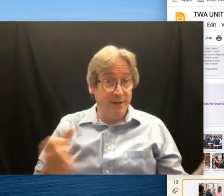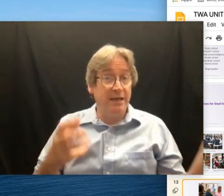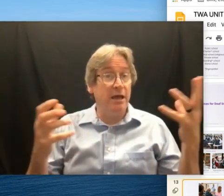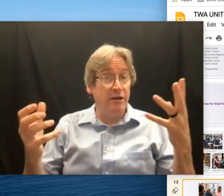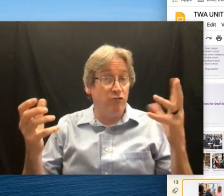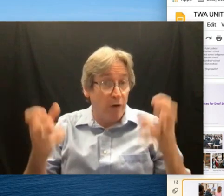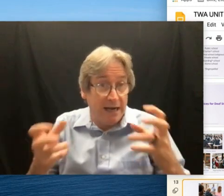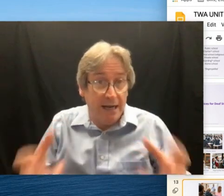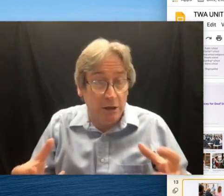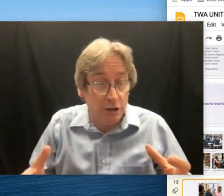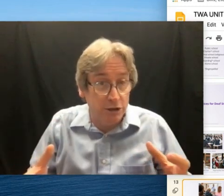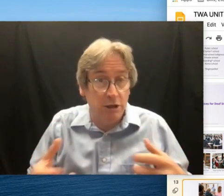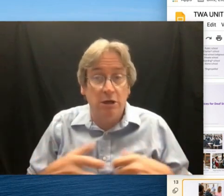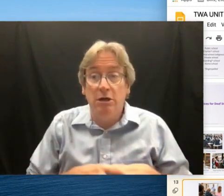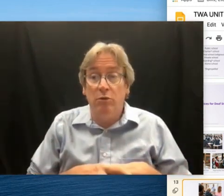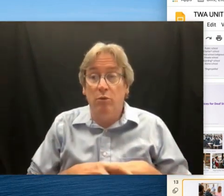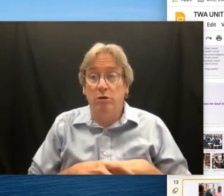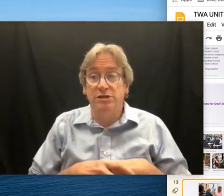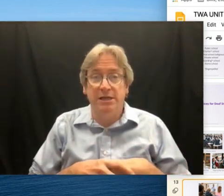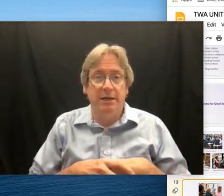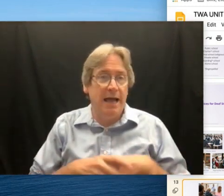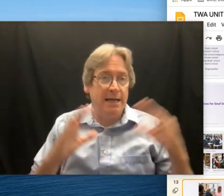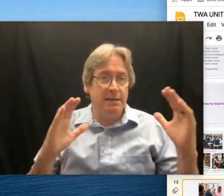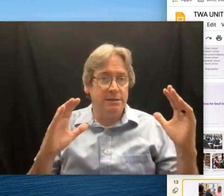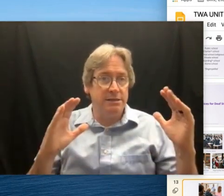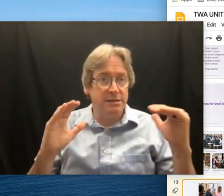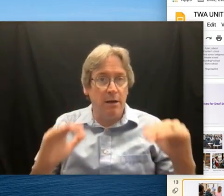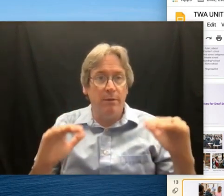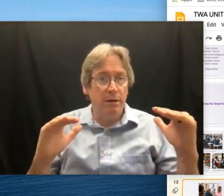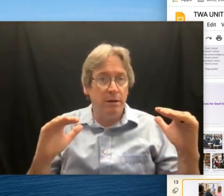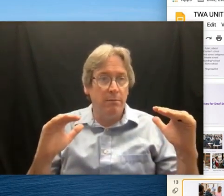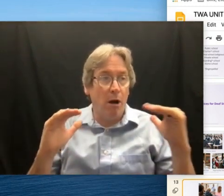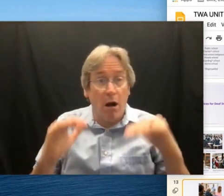couldn't speak and write English, were seen as